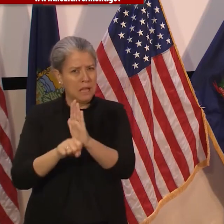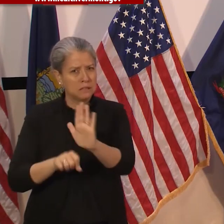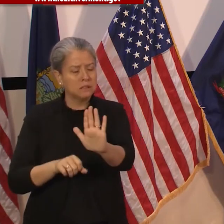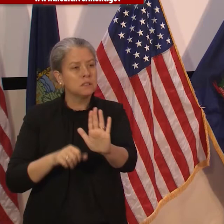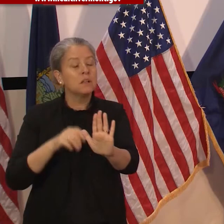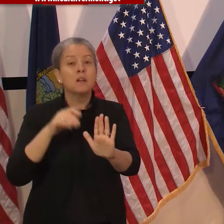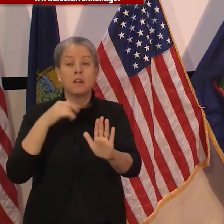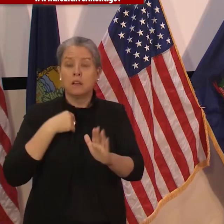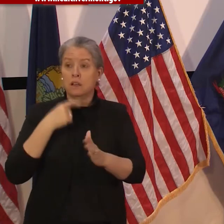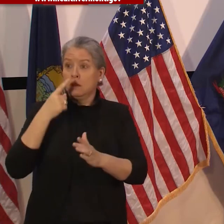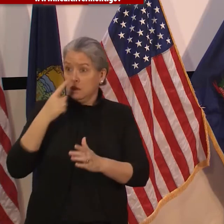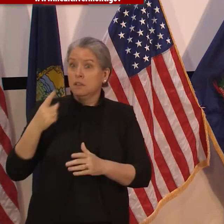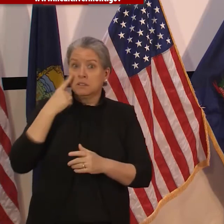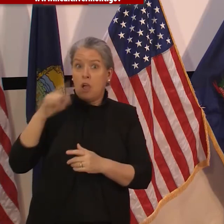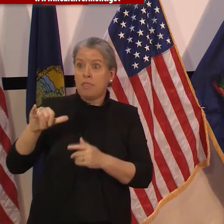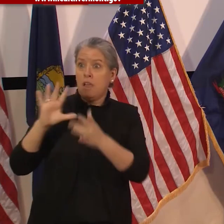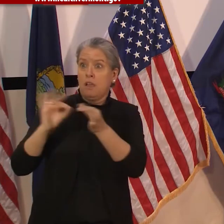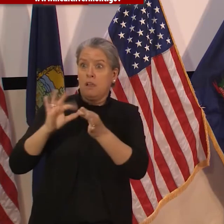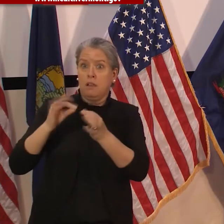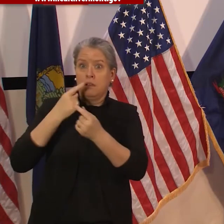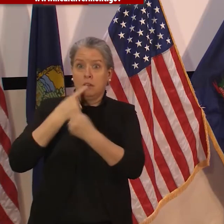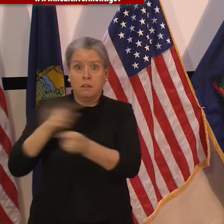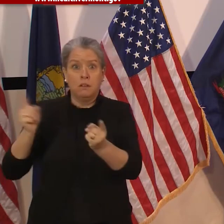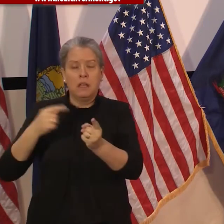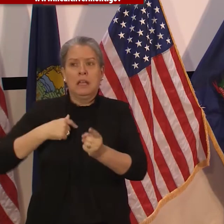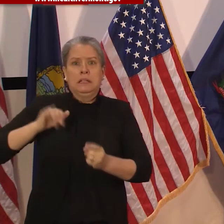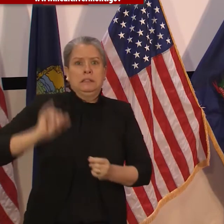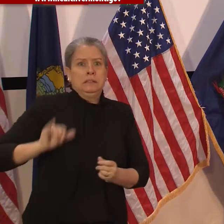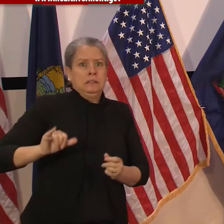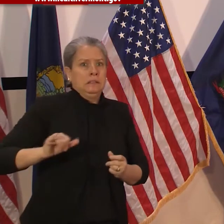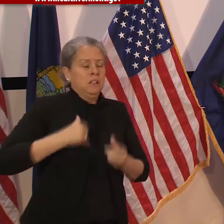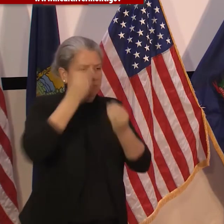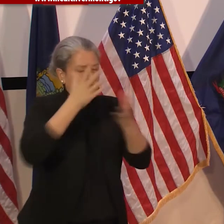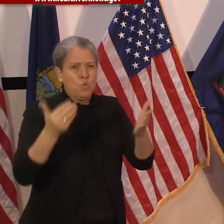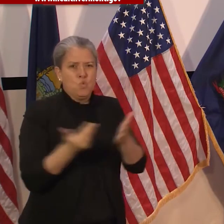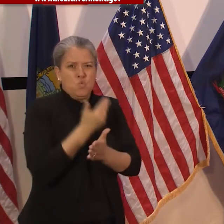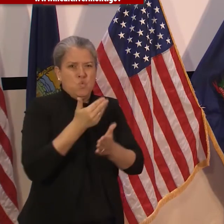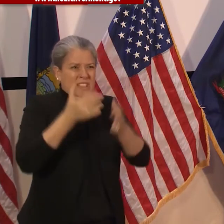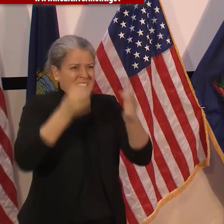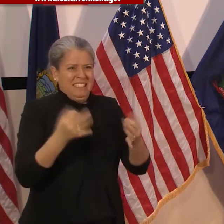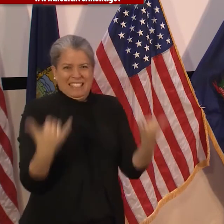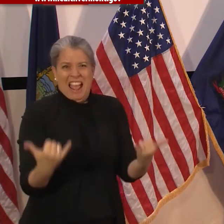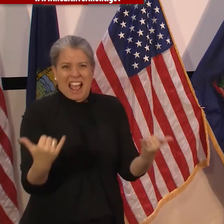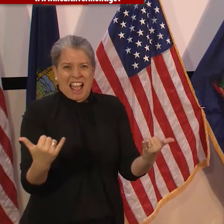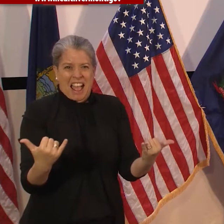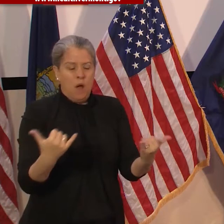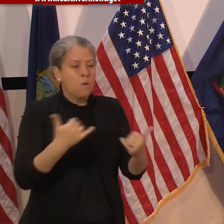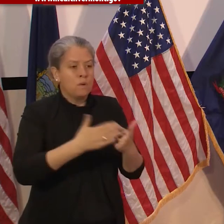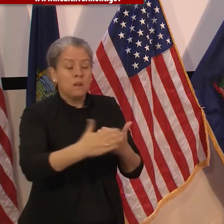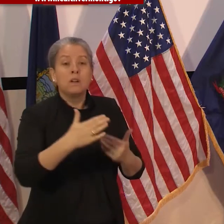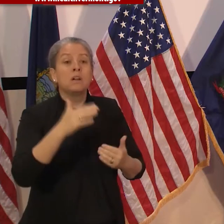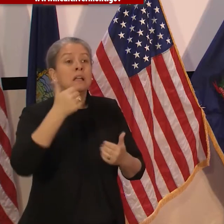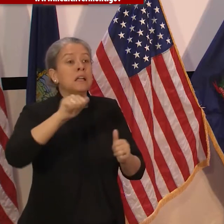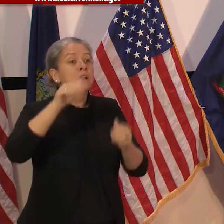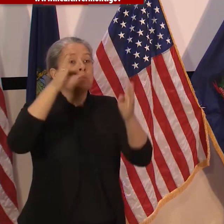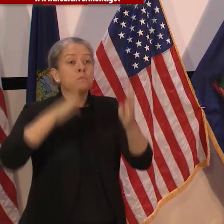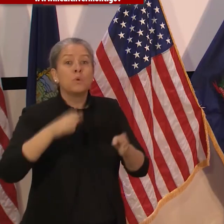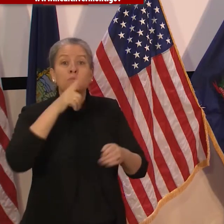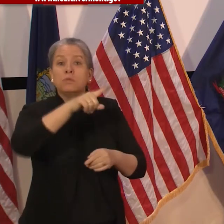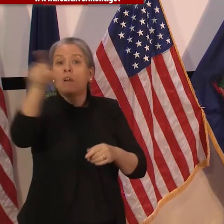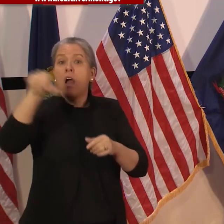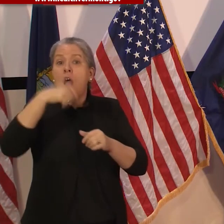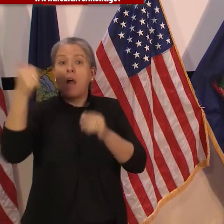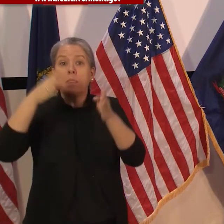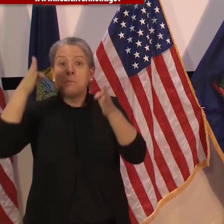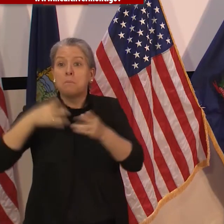for the public health and safety of all those in Vermont, I've signed a new order today directing anyone who enters Vermont